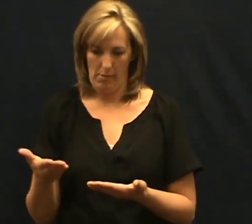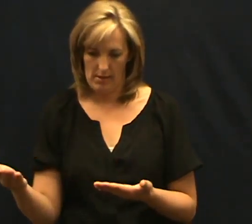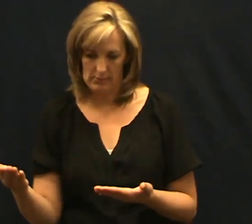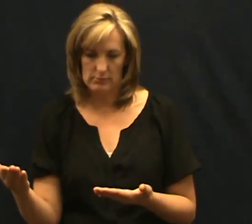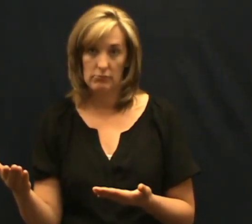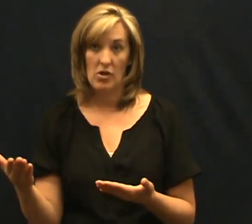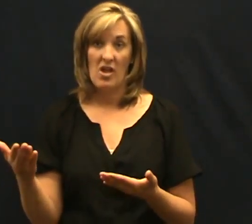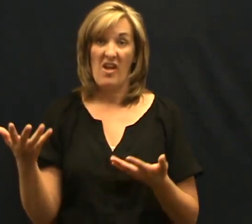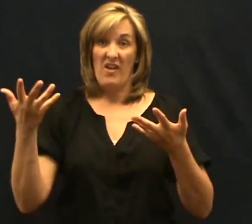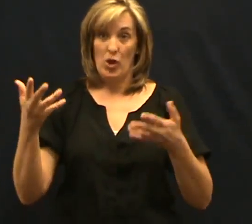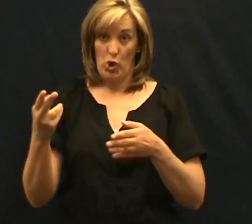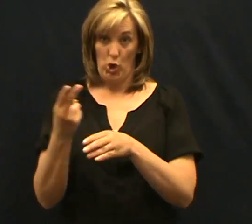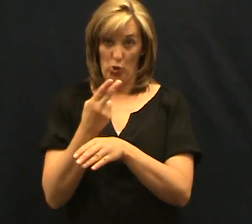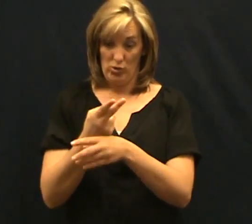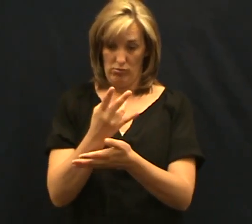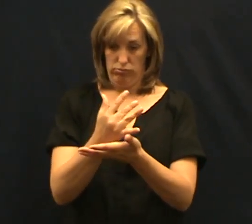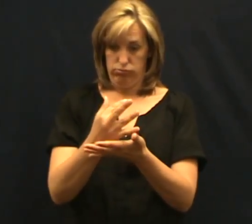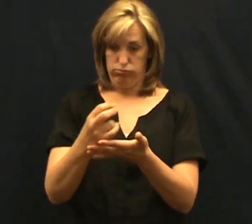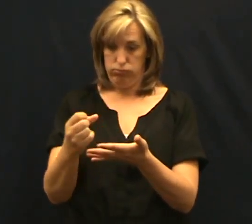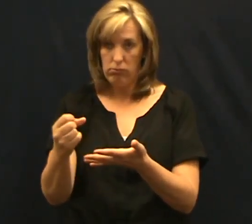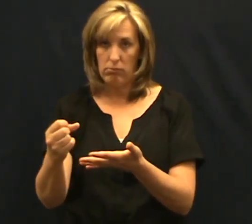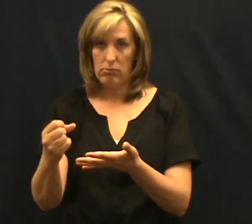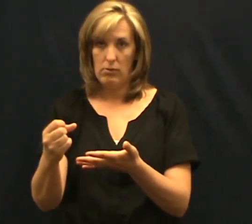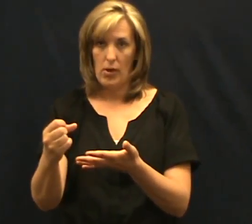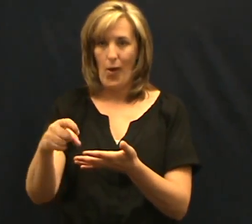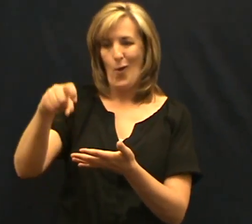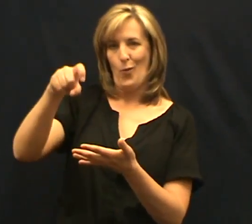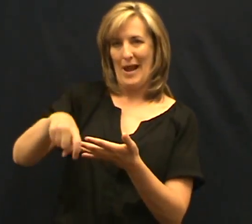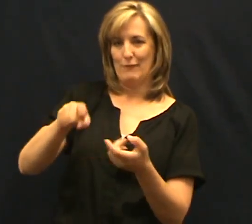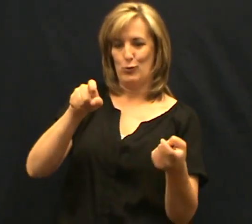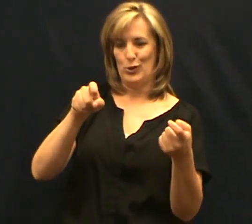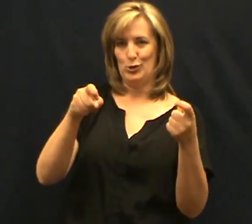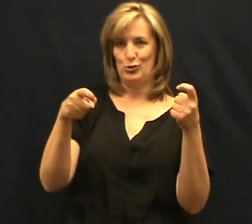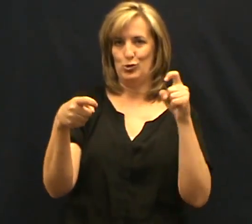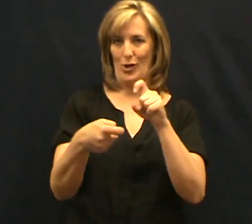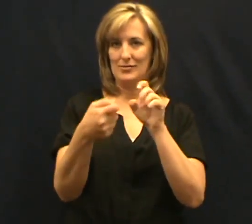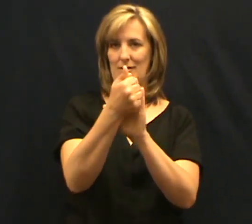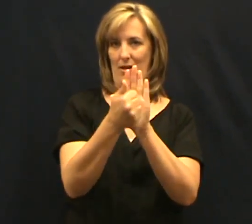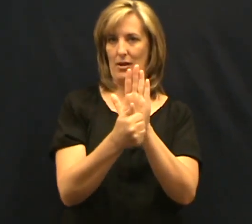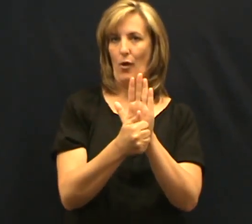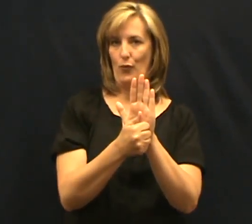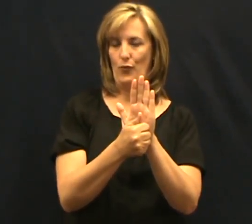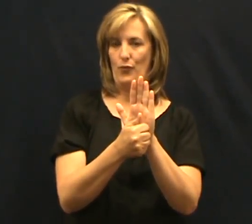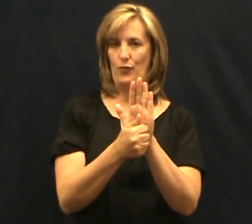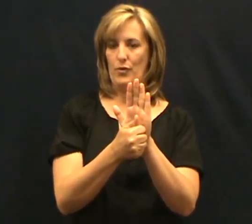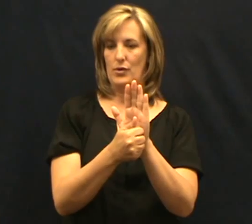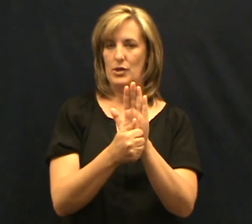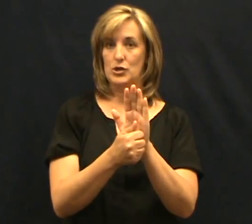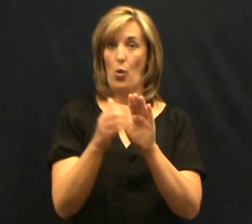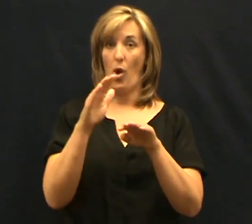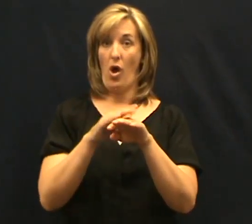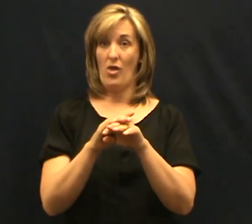up, we have to adjust that account. We're going to look at the adjustments on the right-hand side of the slide here pretty